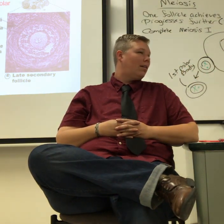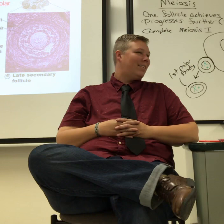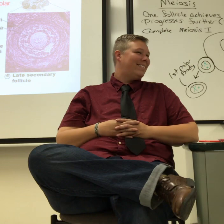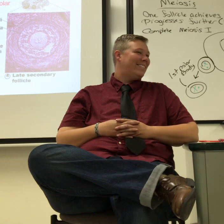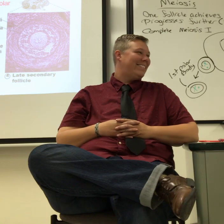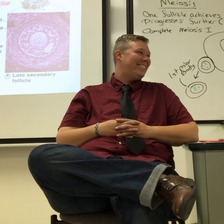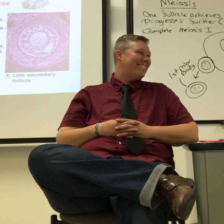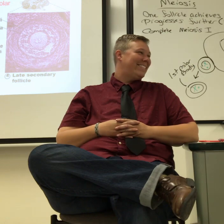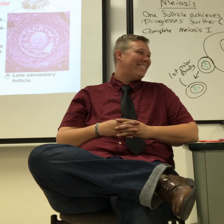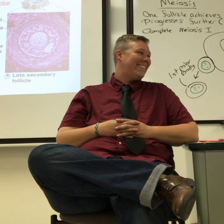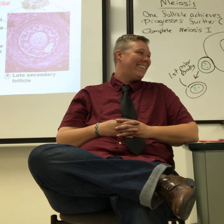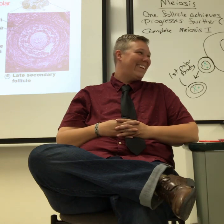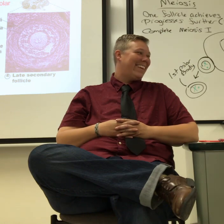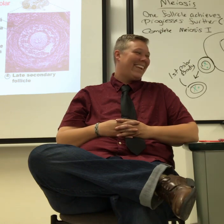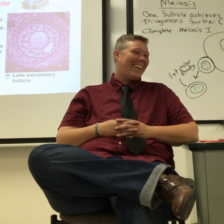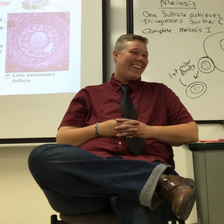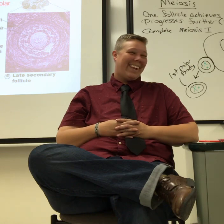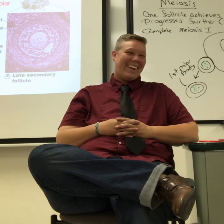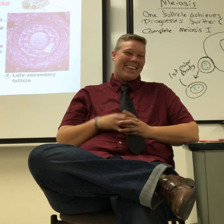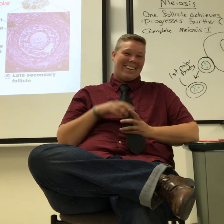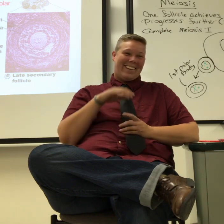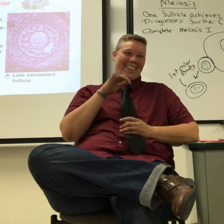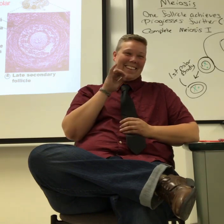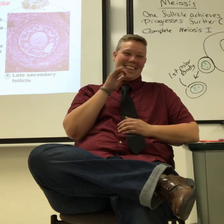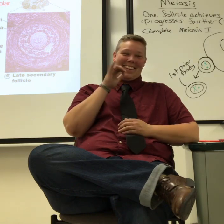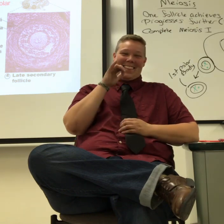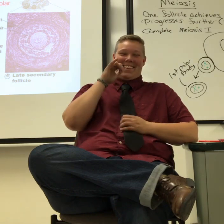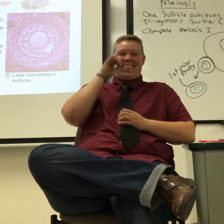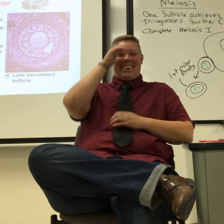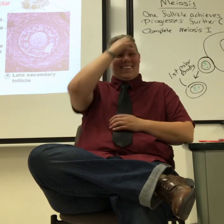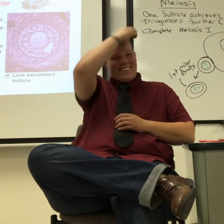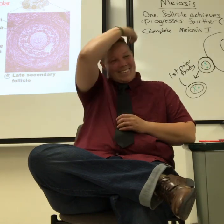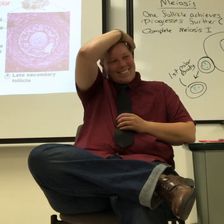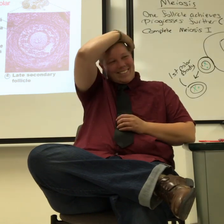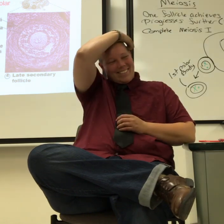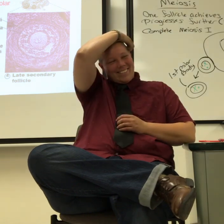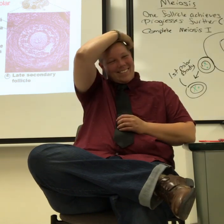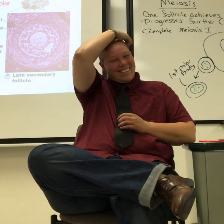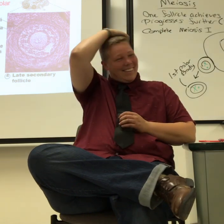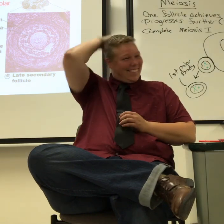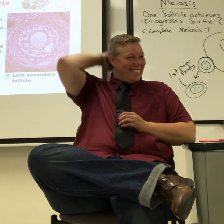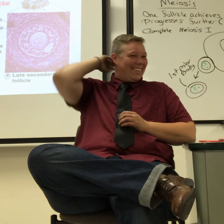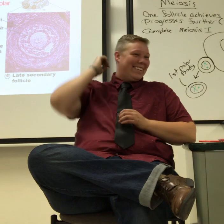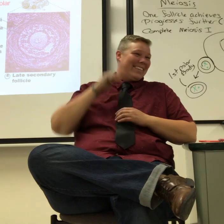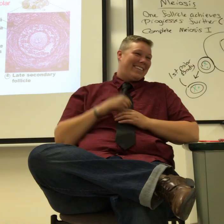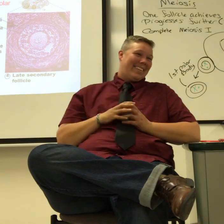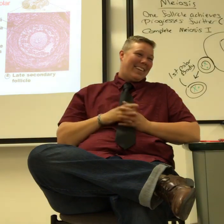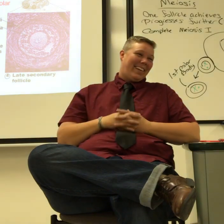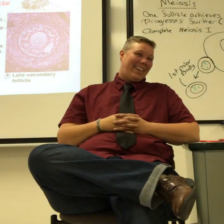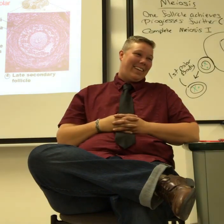So those are the two cells of meiosis I. In terms of the ploidy, each one is NR.